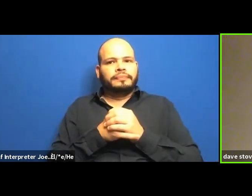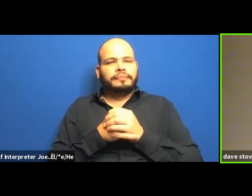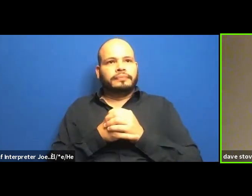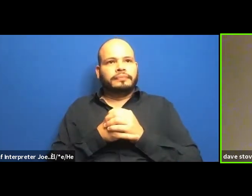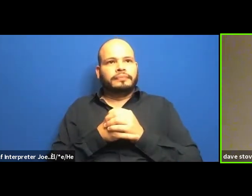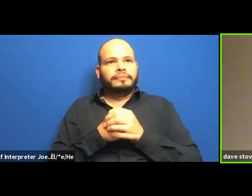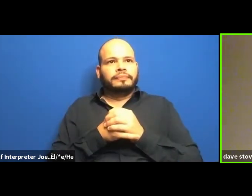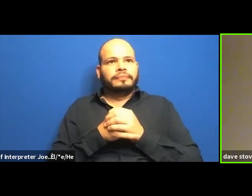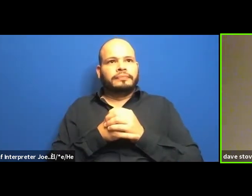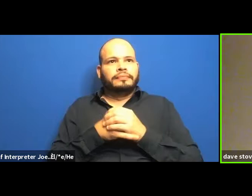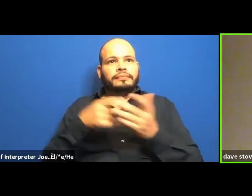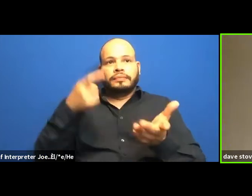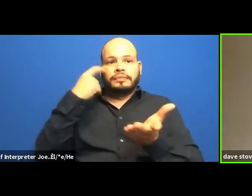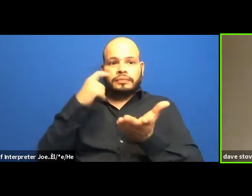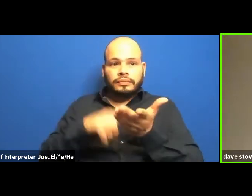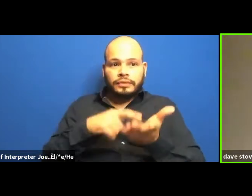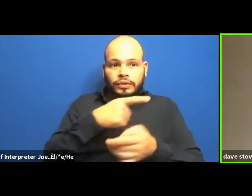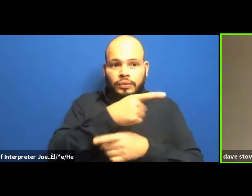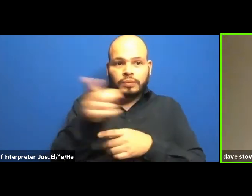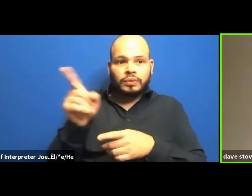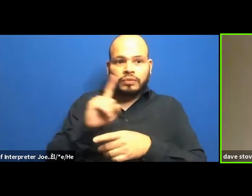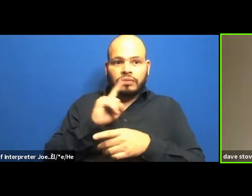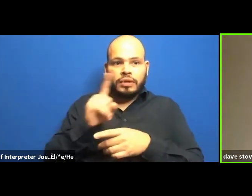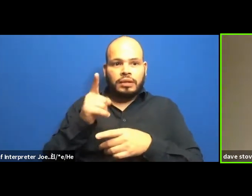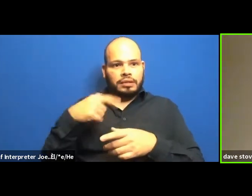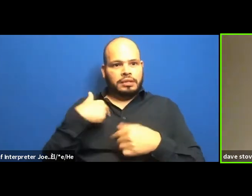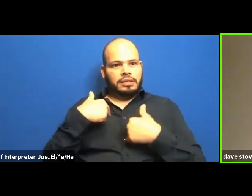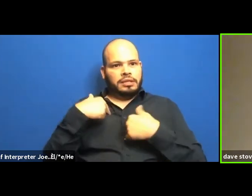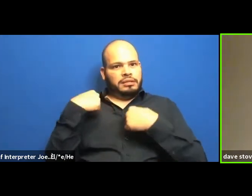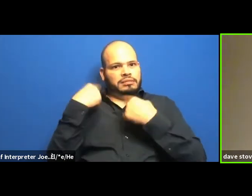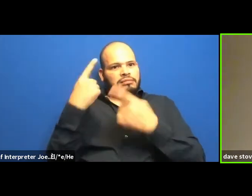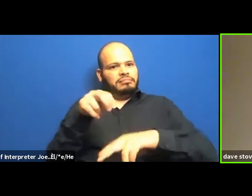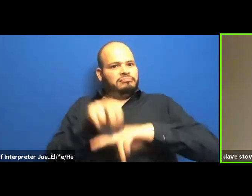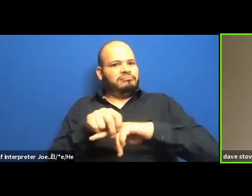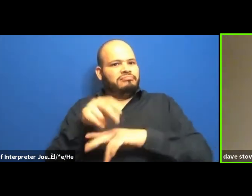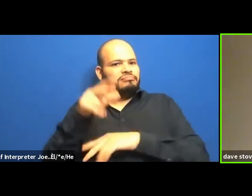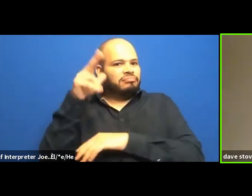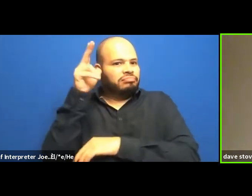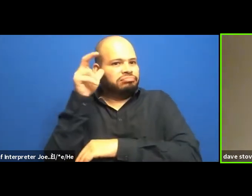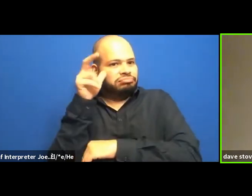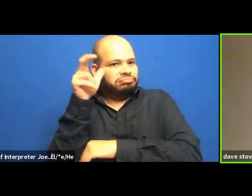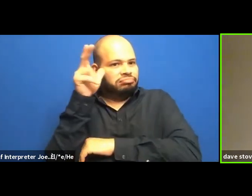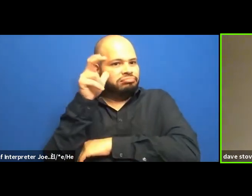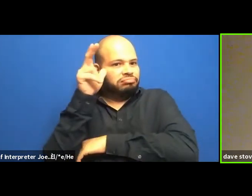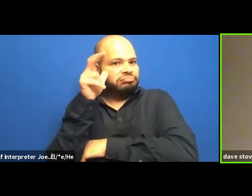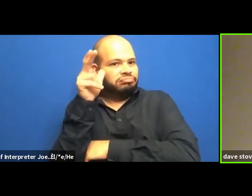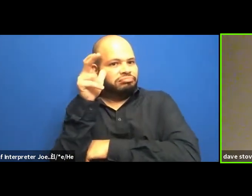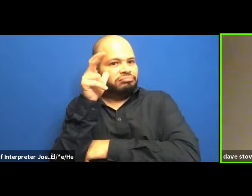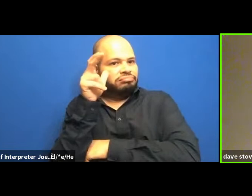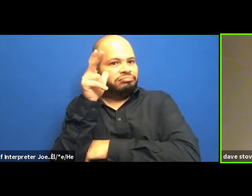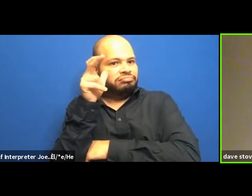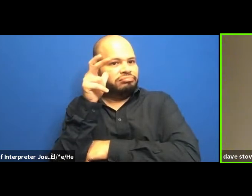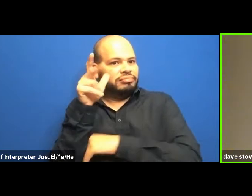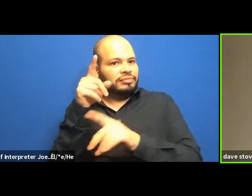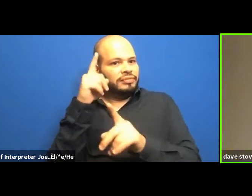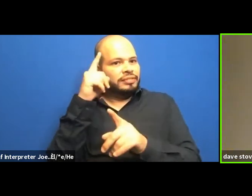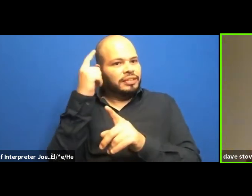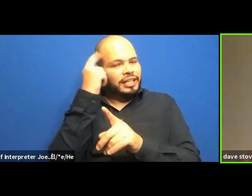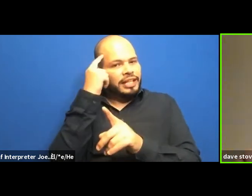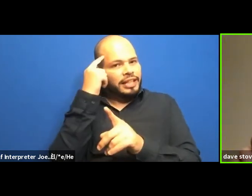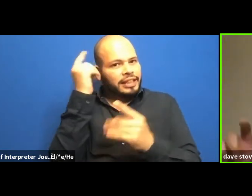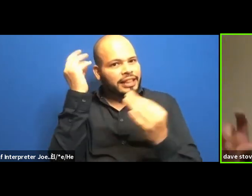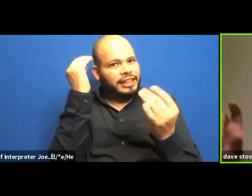to rethink inclusion, right? This idea around putting folks